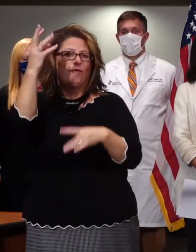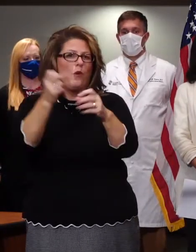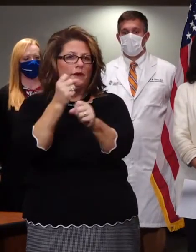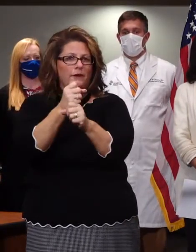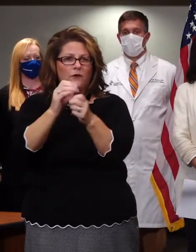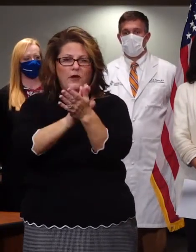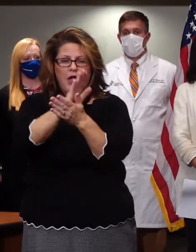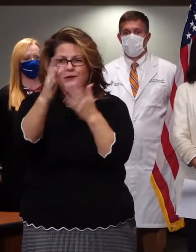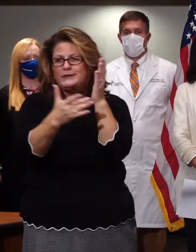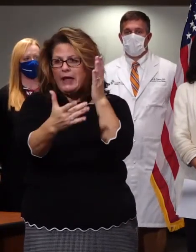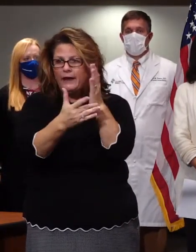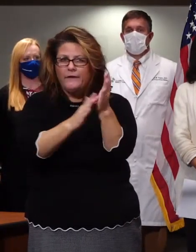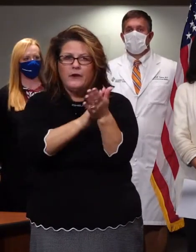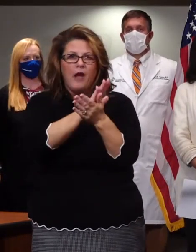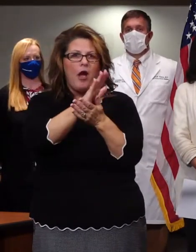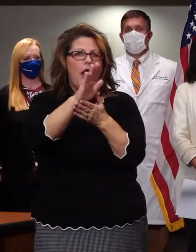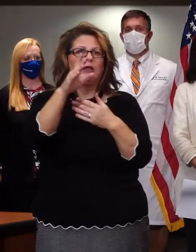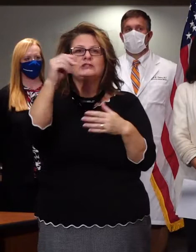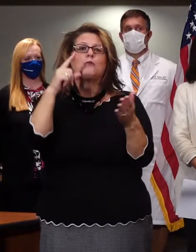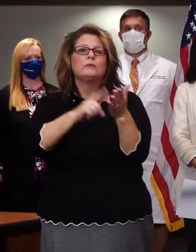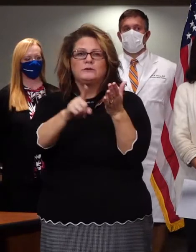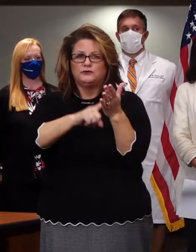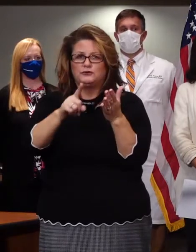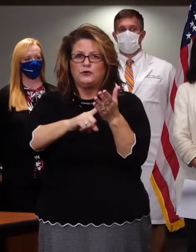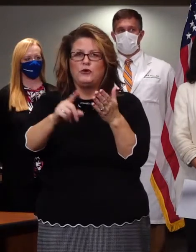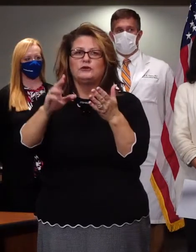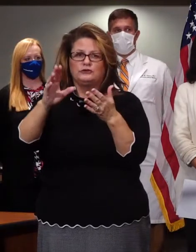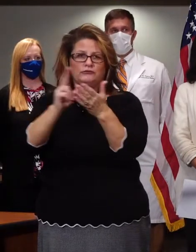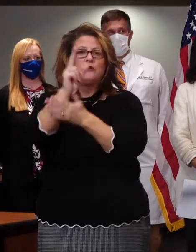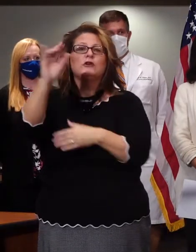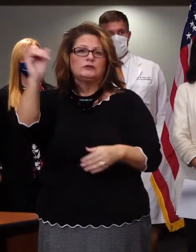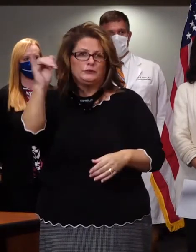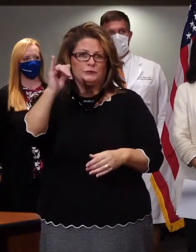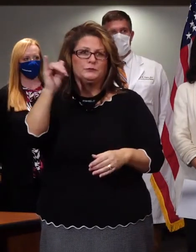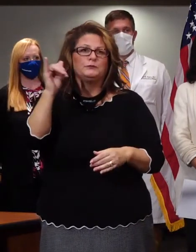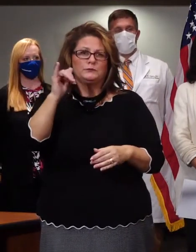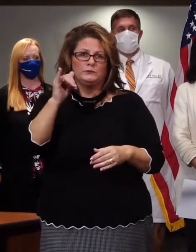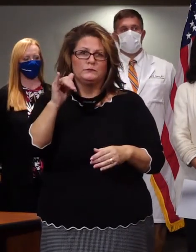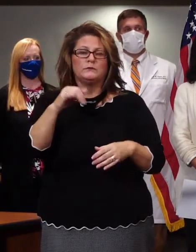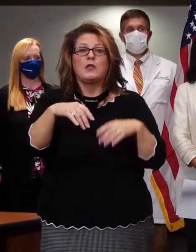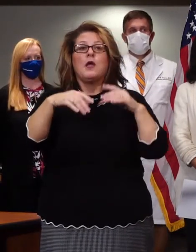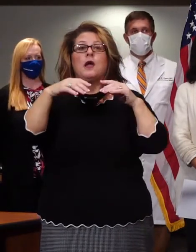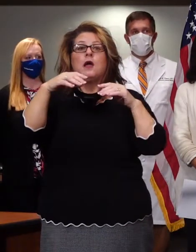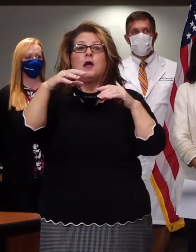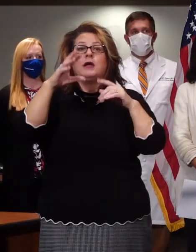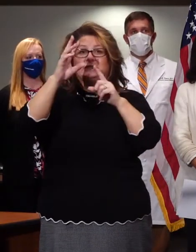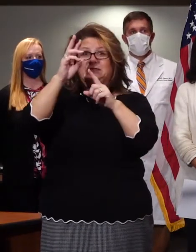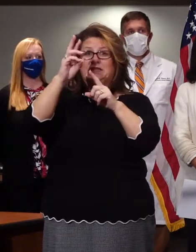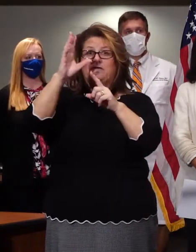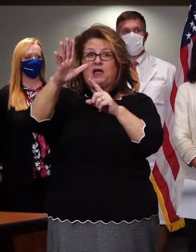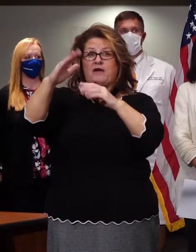colleges, technical colleges, and research universities, and persons age 65 or